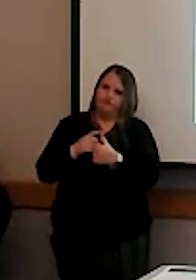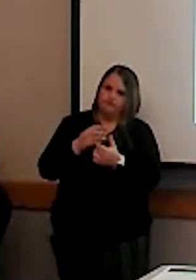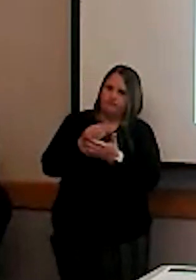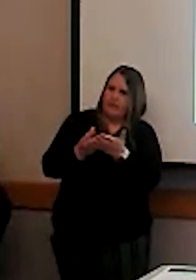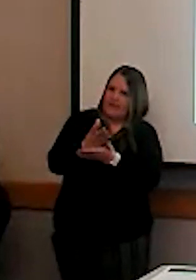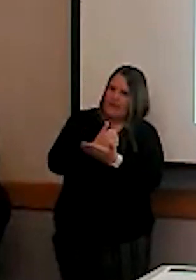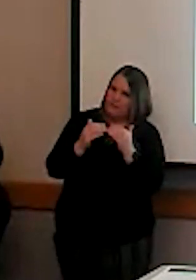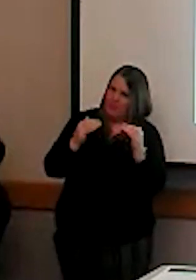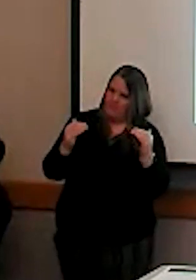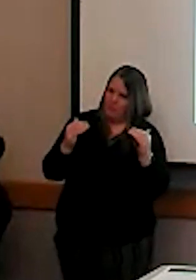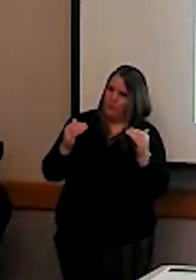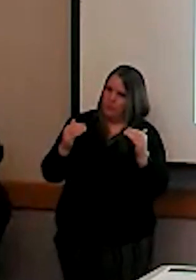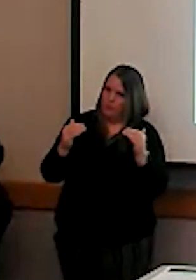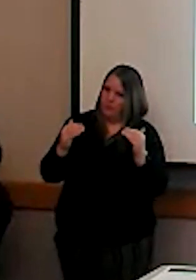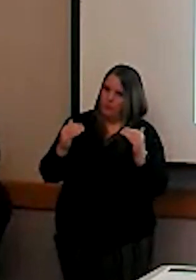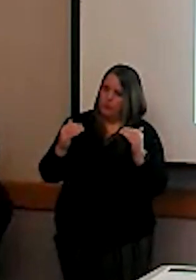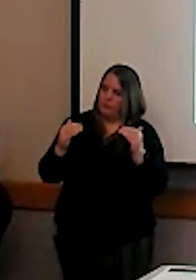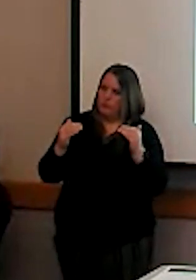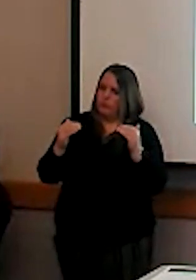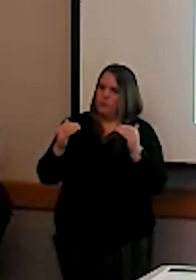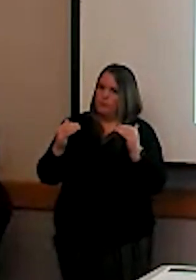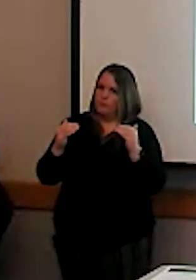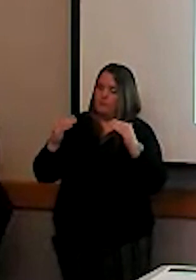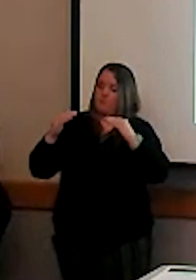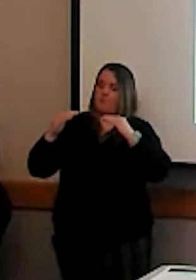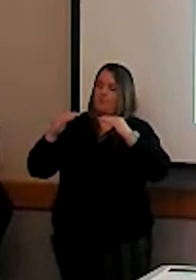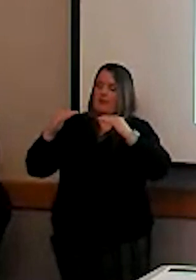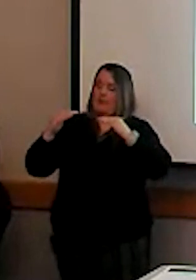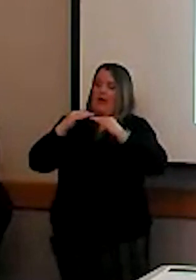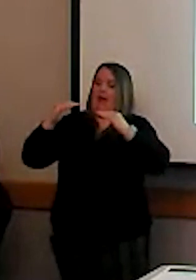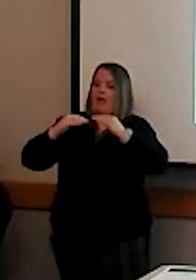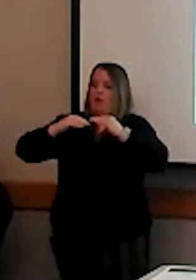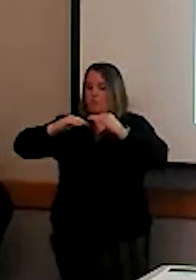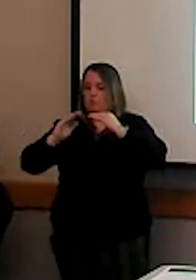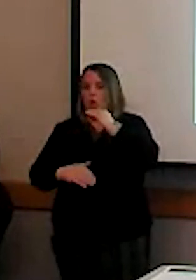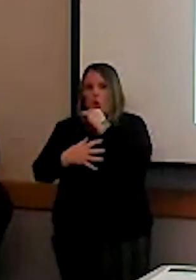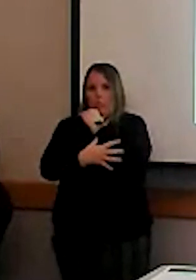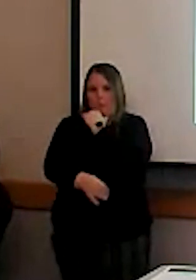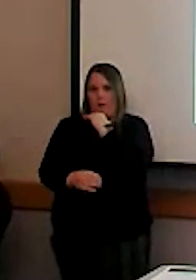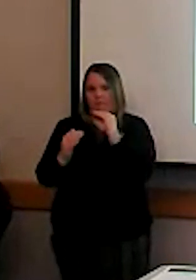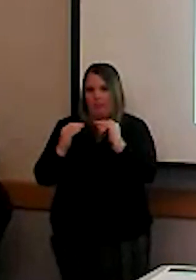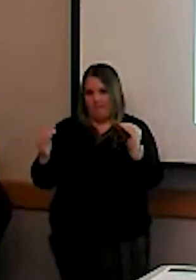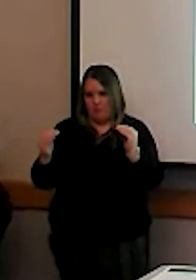level. So being at or, the poverty level of